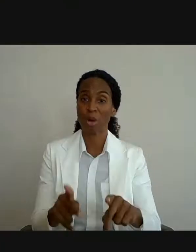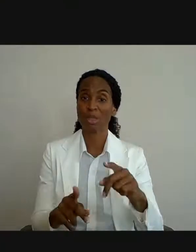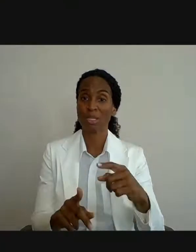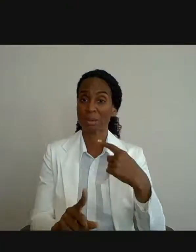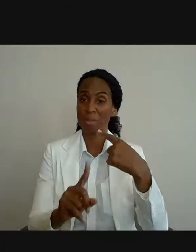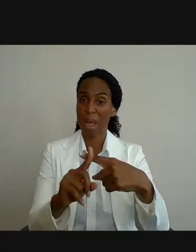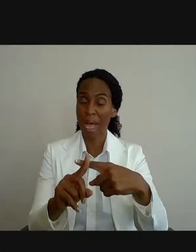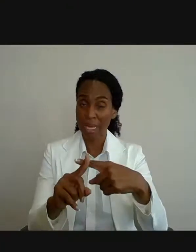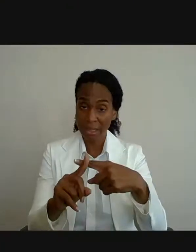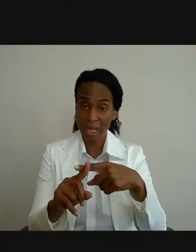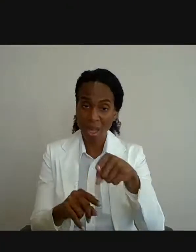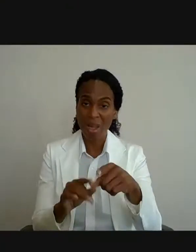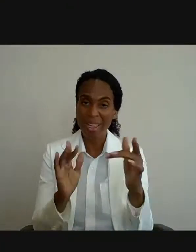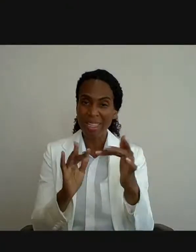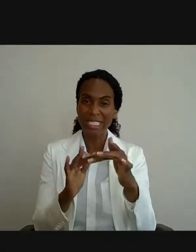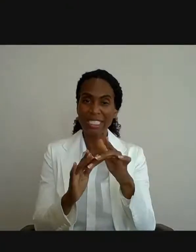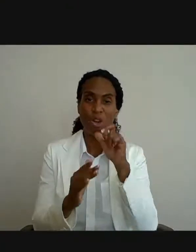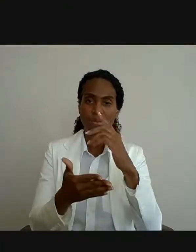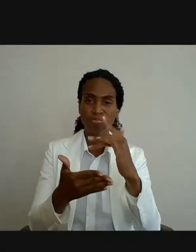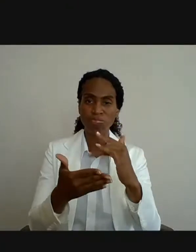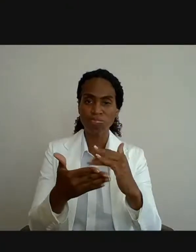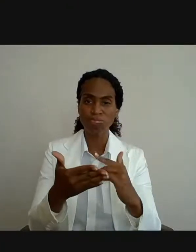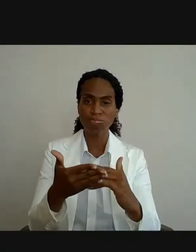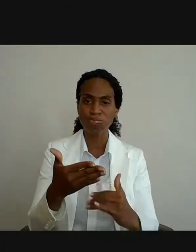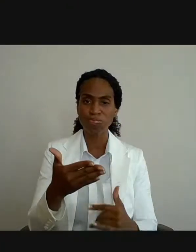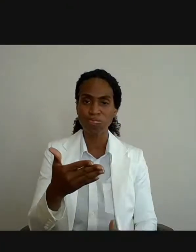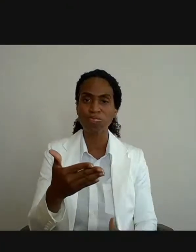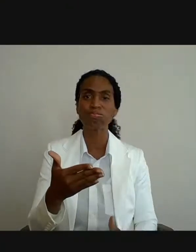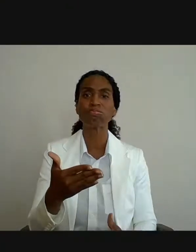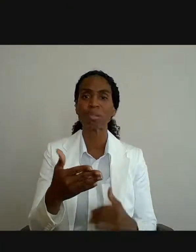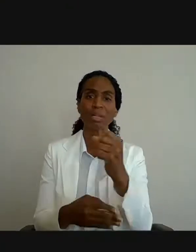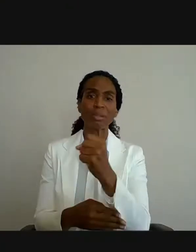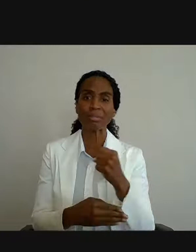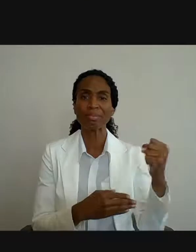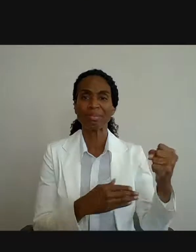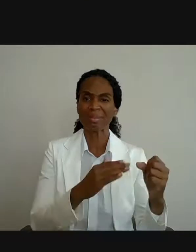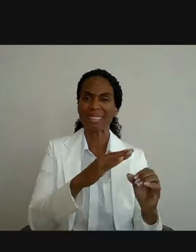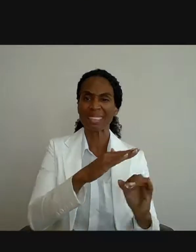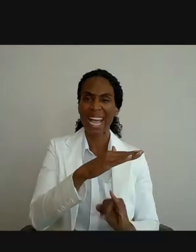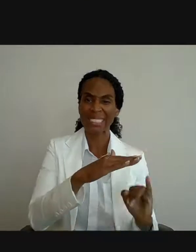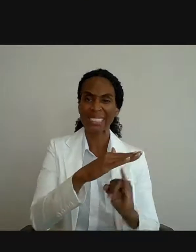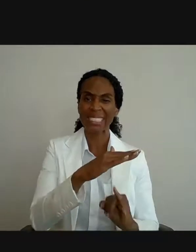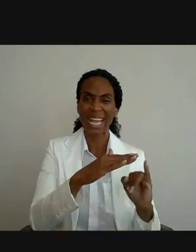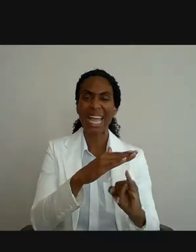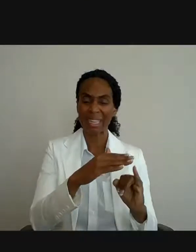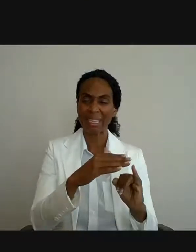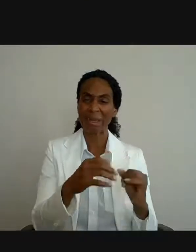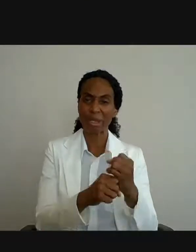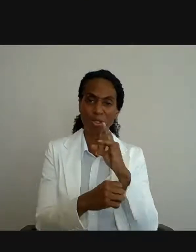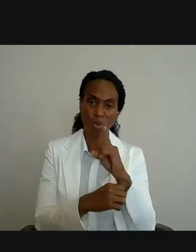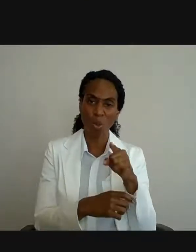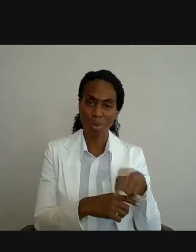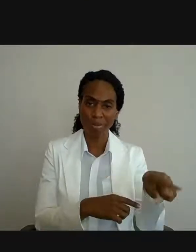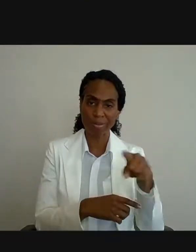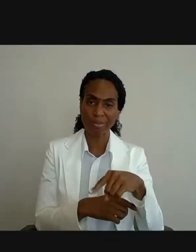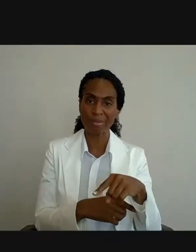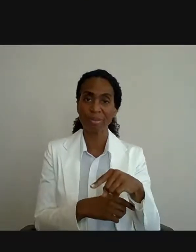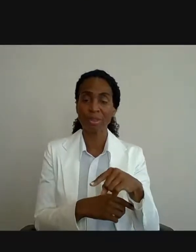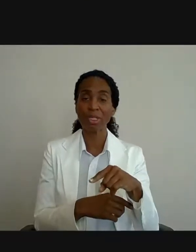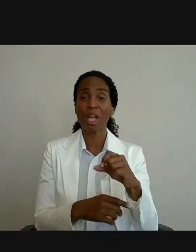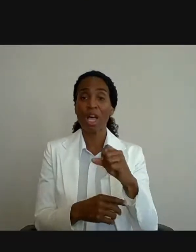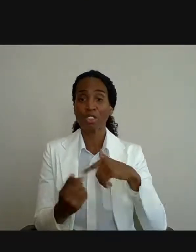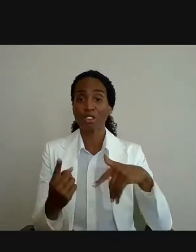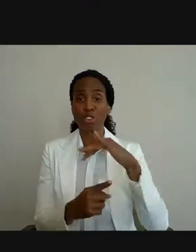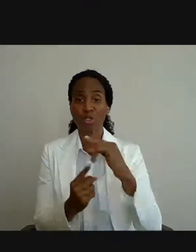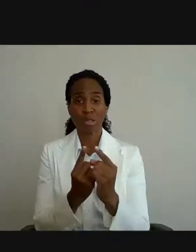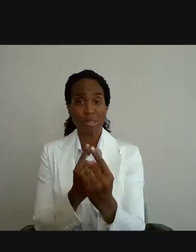who their contacts are, put them on quarantine or isolation, make sure they're doing the social distancing